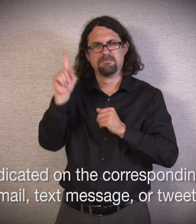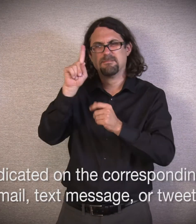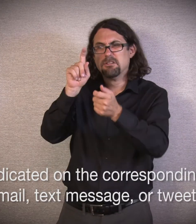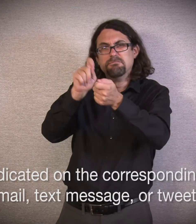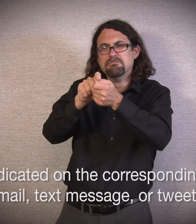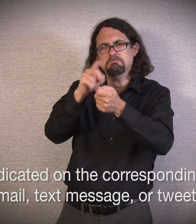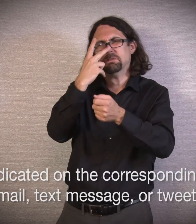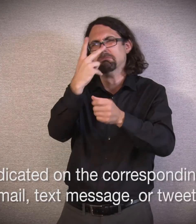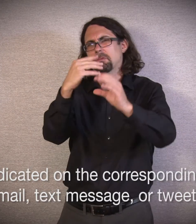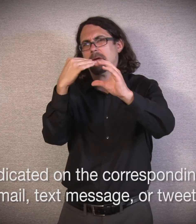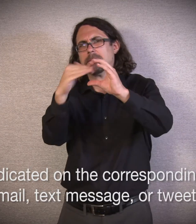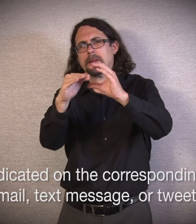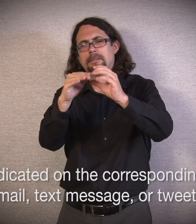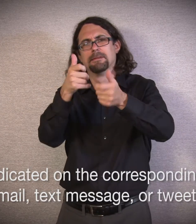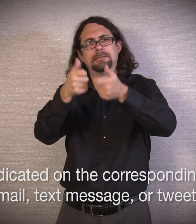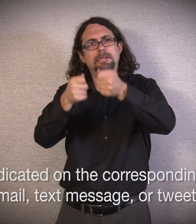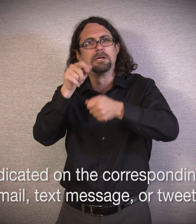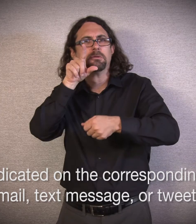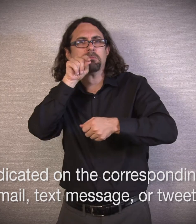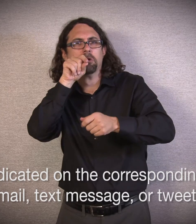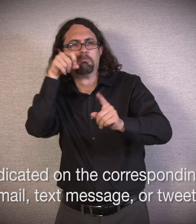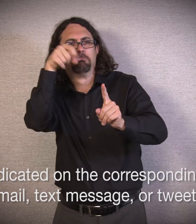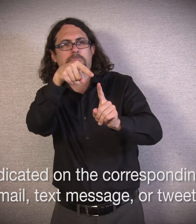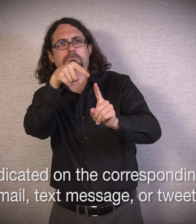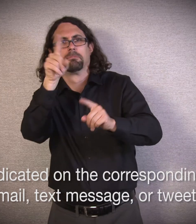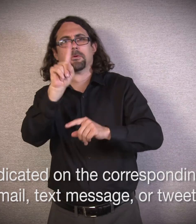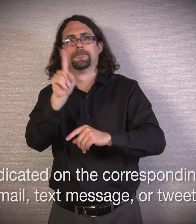indicated on the corresponding email, text message, or tweet.